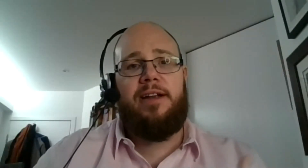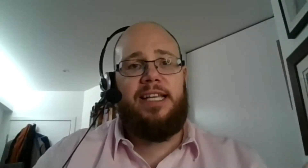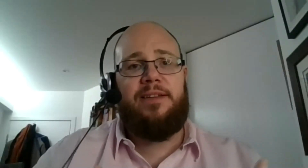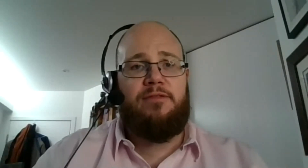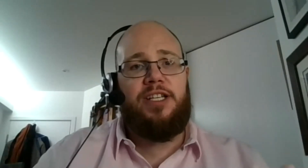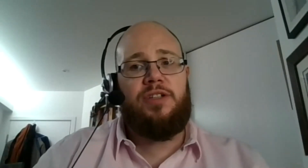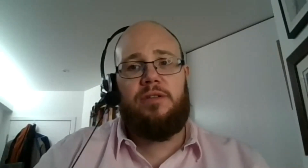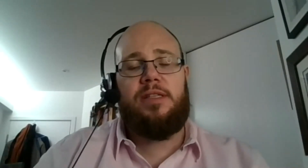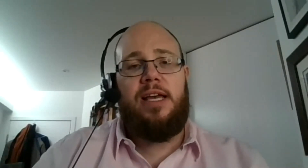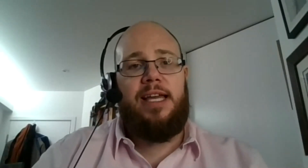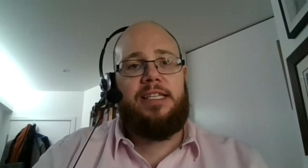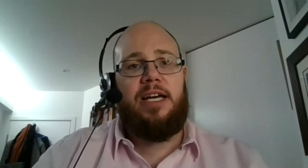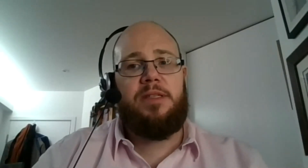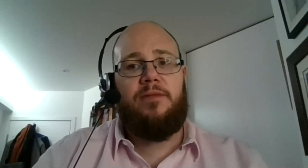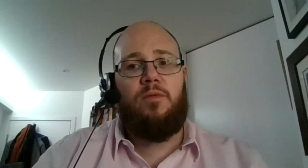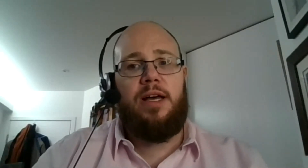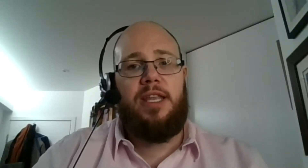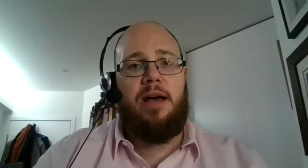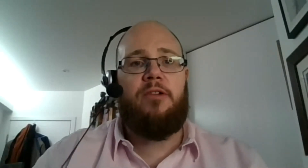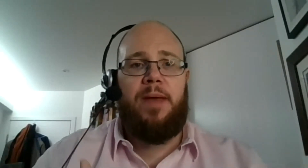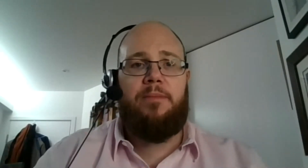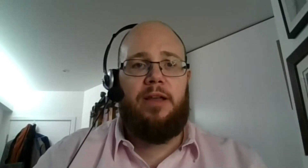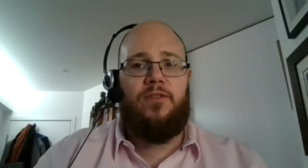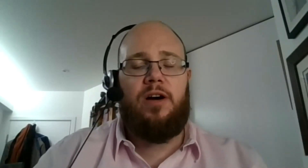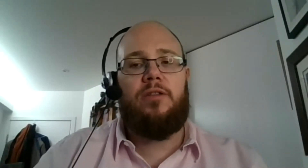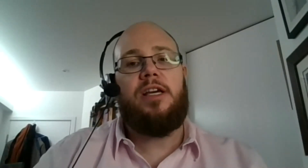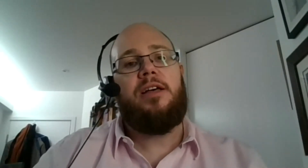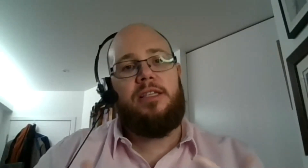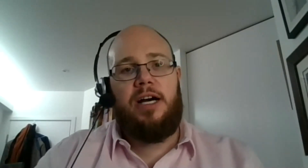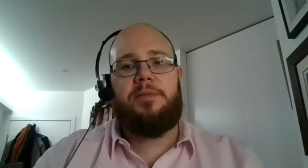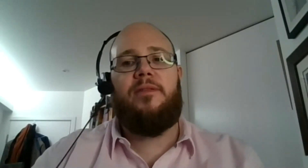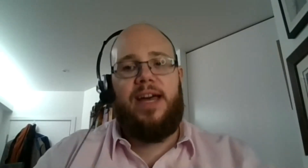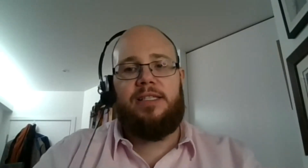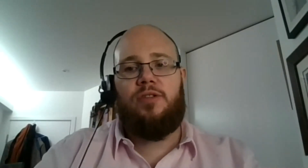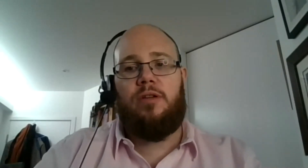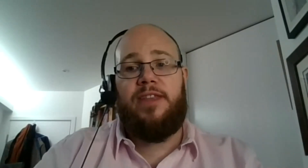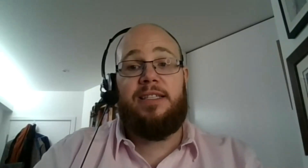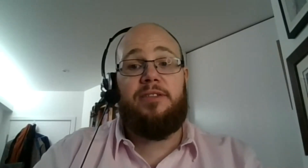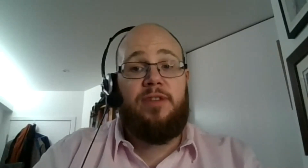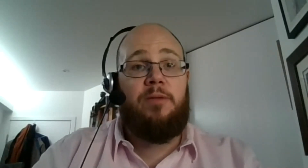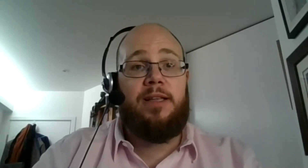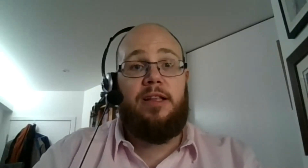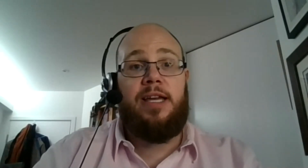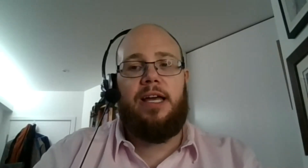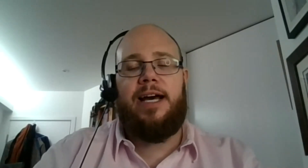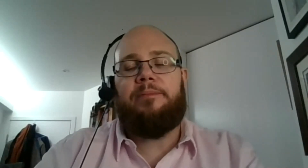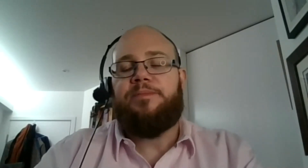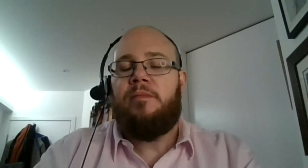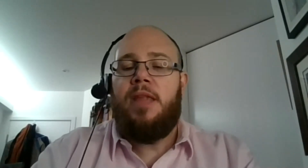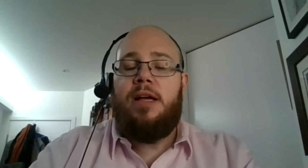any differentials in terms of the number of people involved, the types of events and all of that. So it's really worth looking at that. So